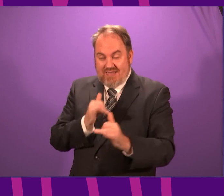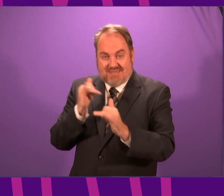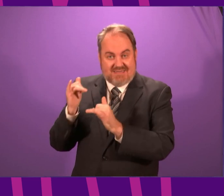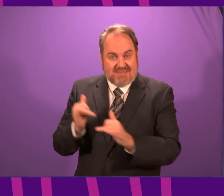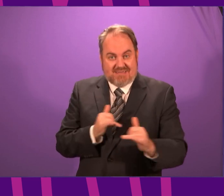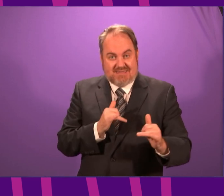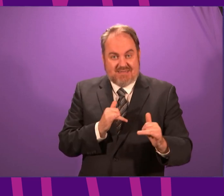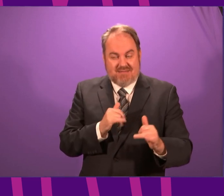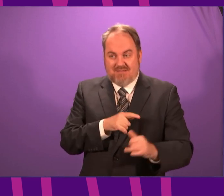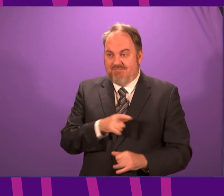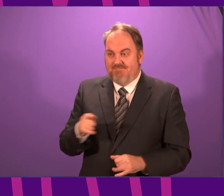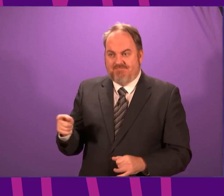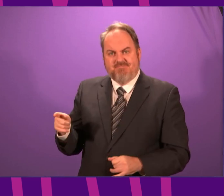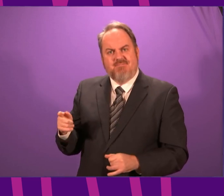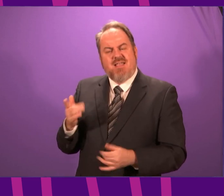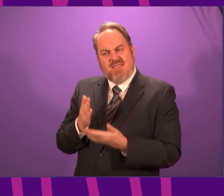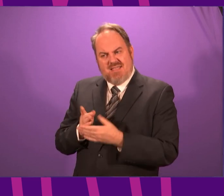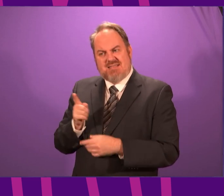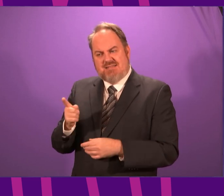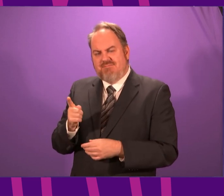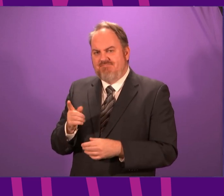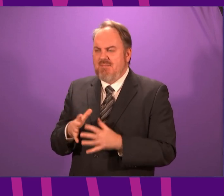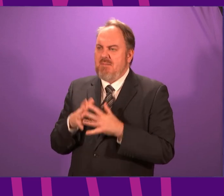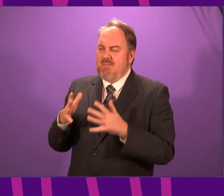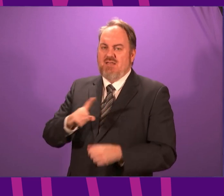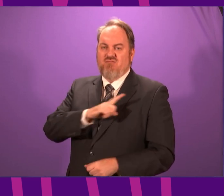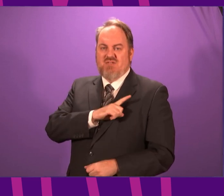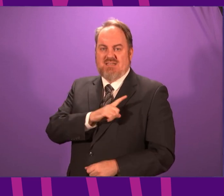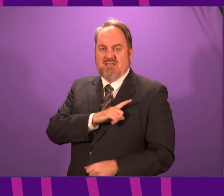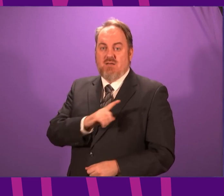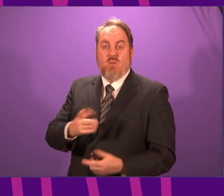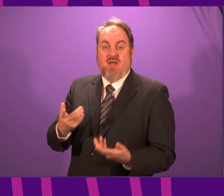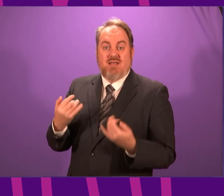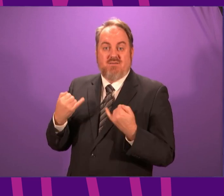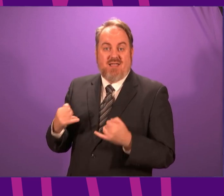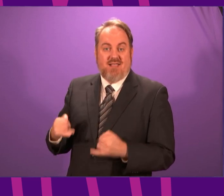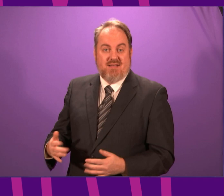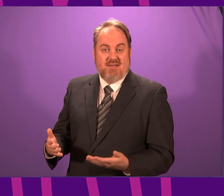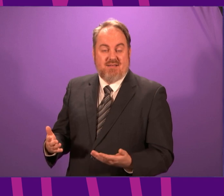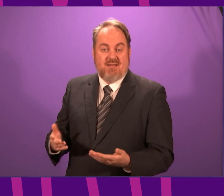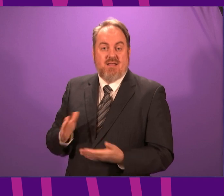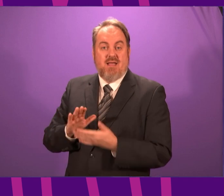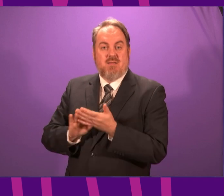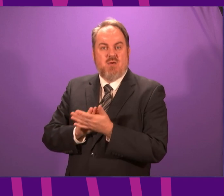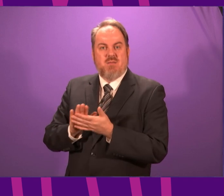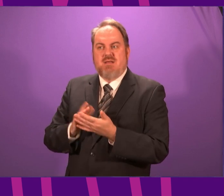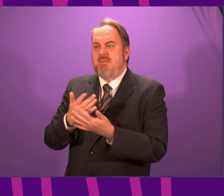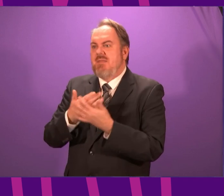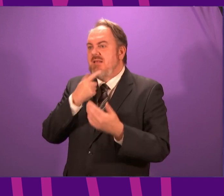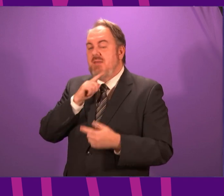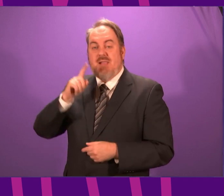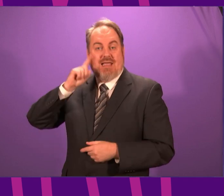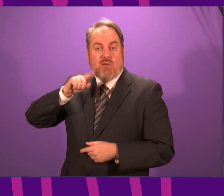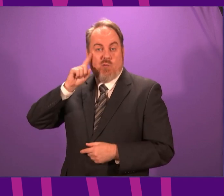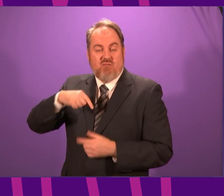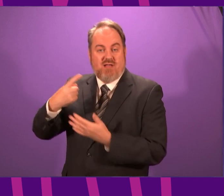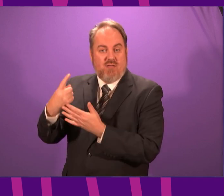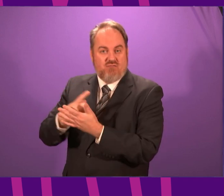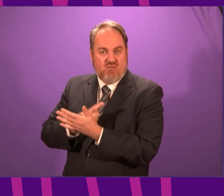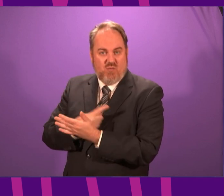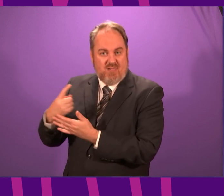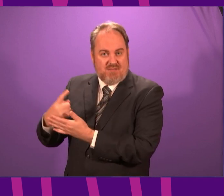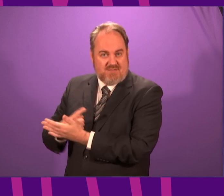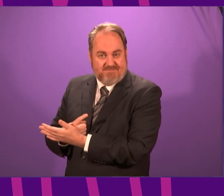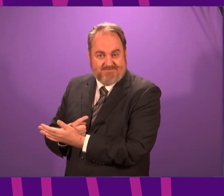and trace are one of the key reasons why we are not doing better, as we've heard, low compliance rates. And I know many people